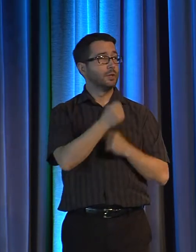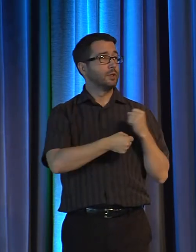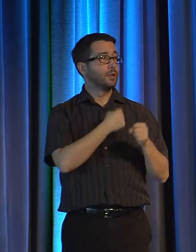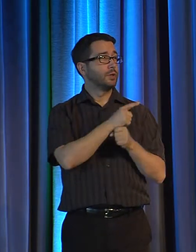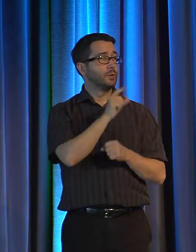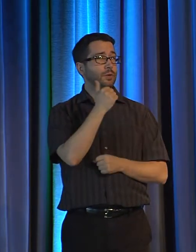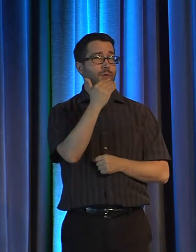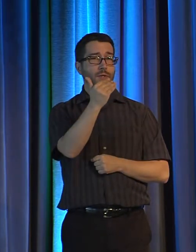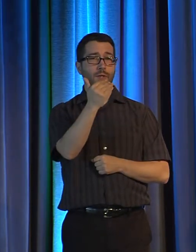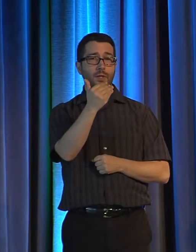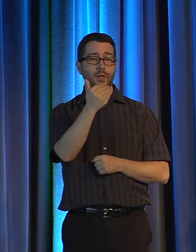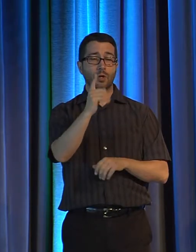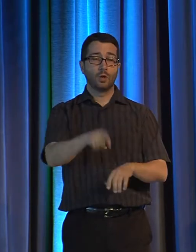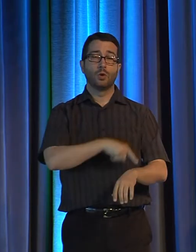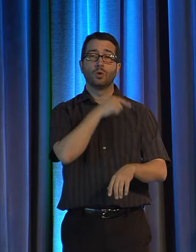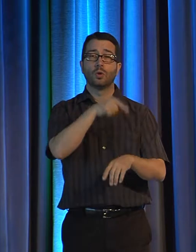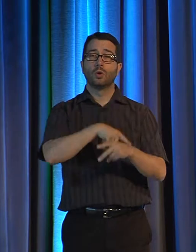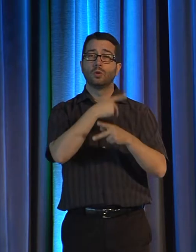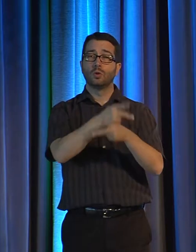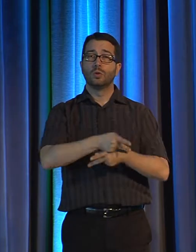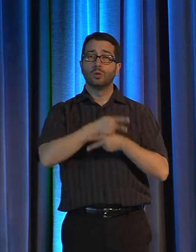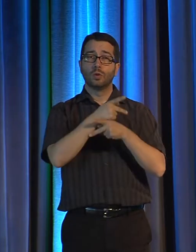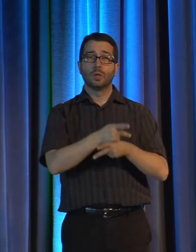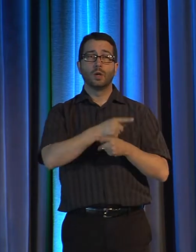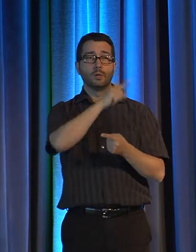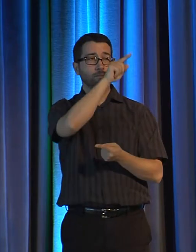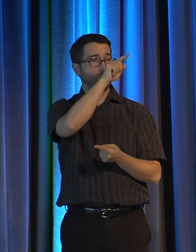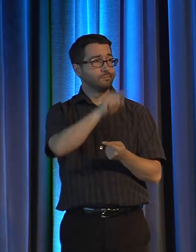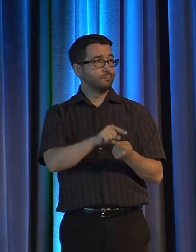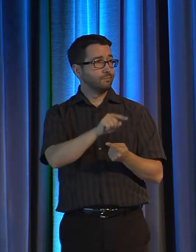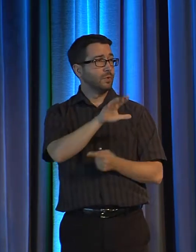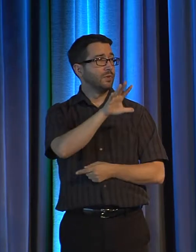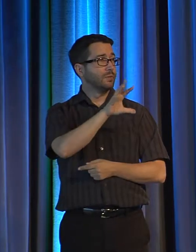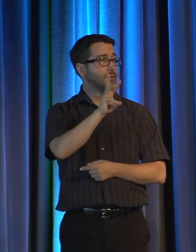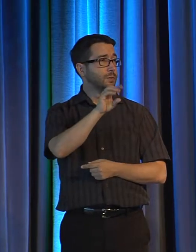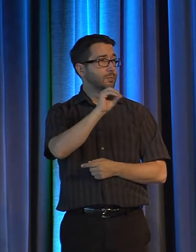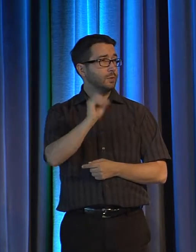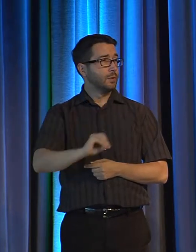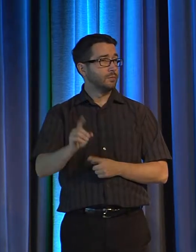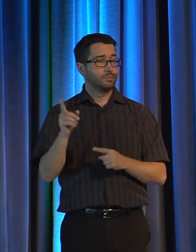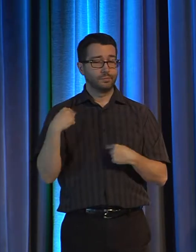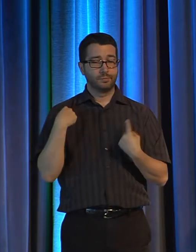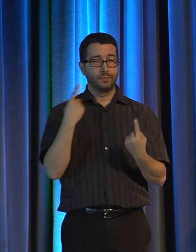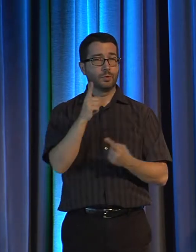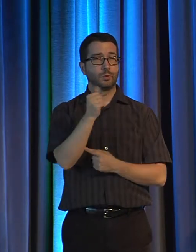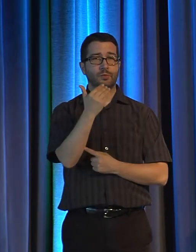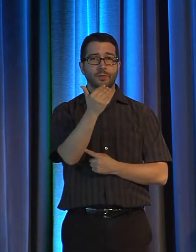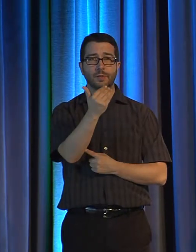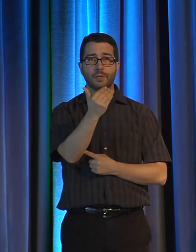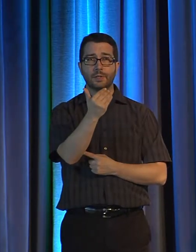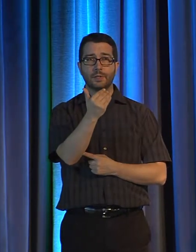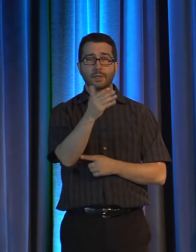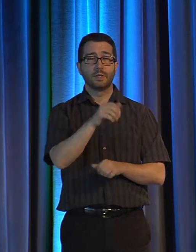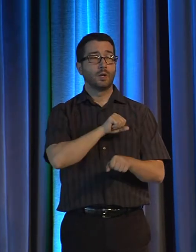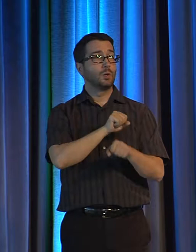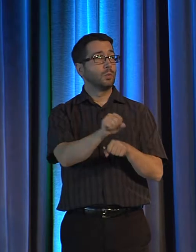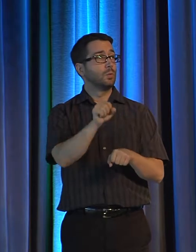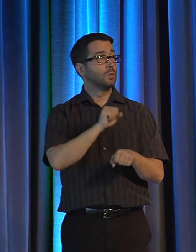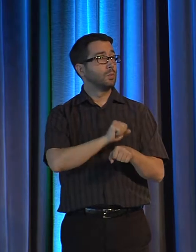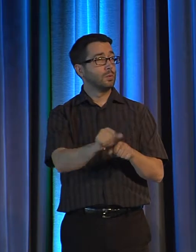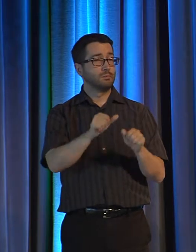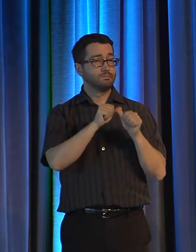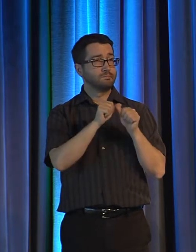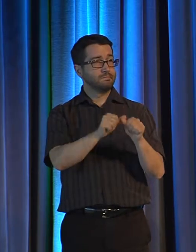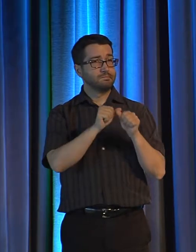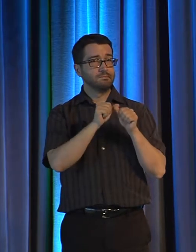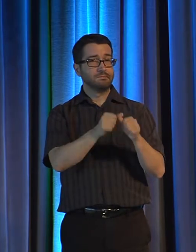reduced long-term care wait lists by 56% since 2015. Work continues and is ongoing to actively